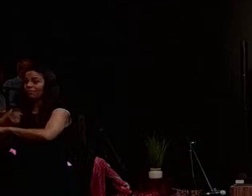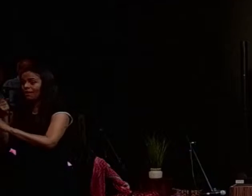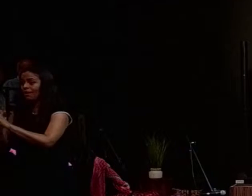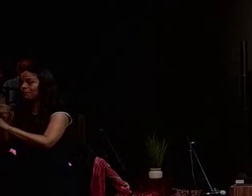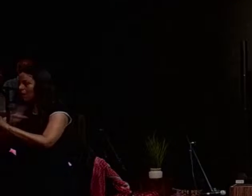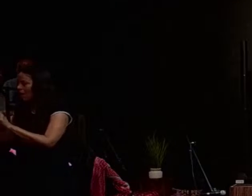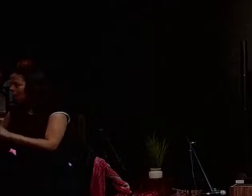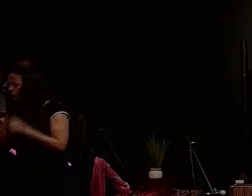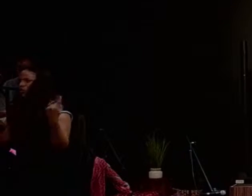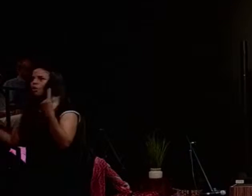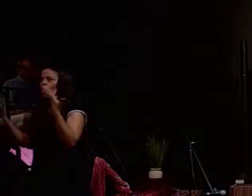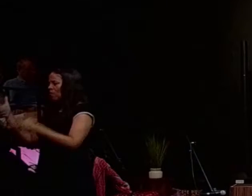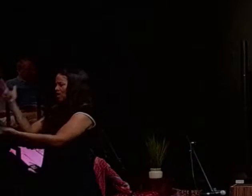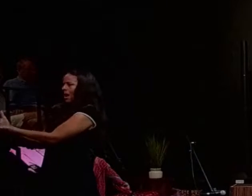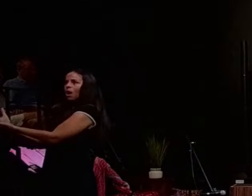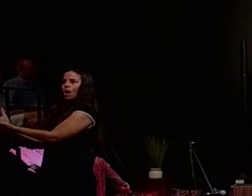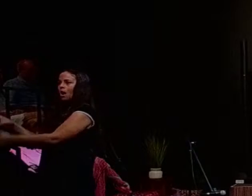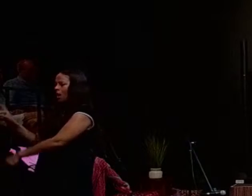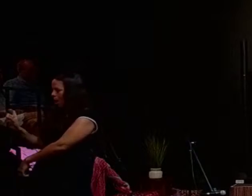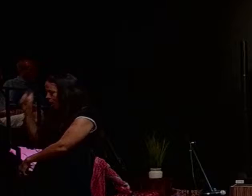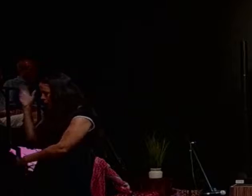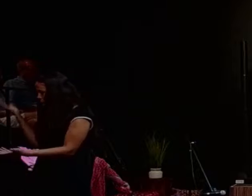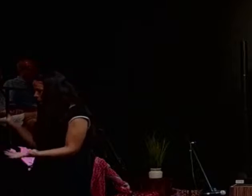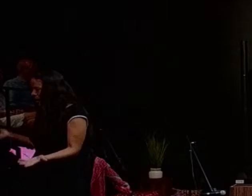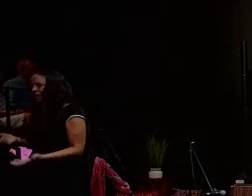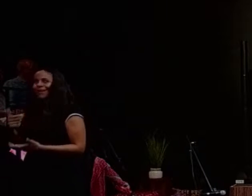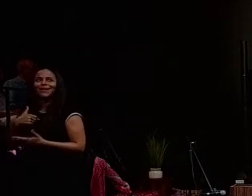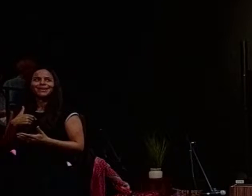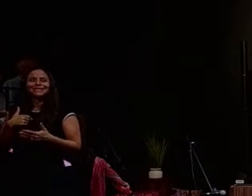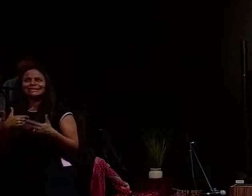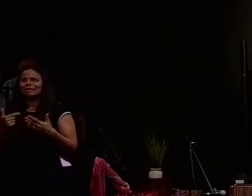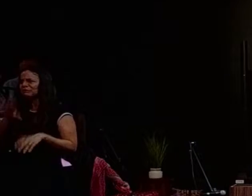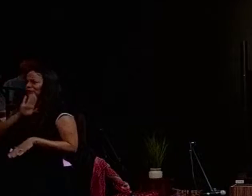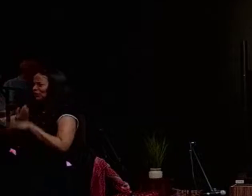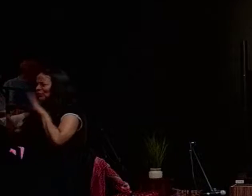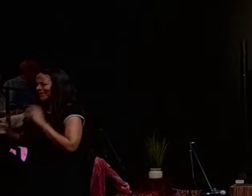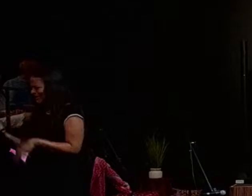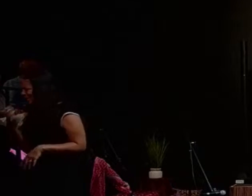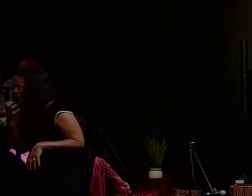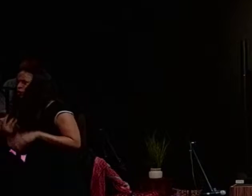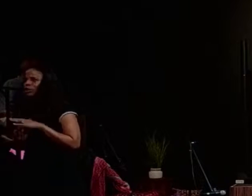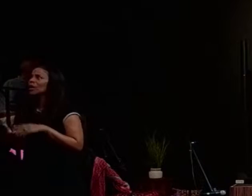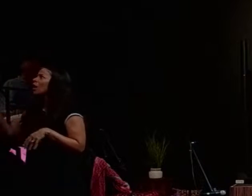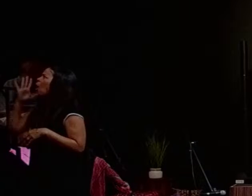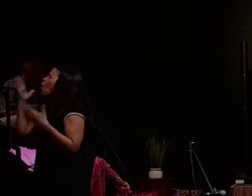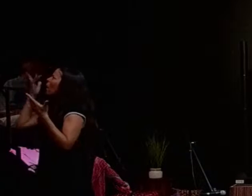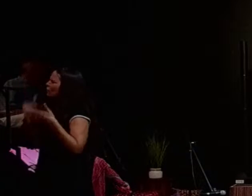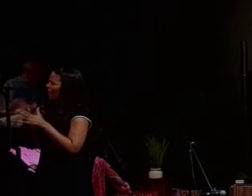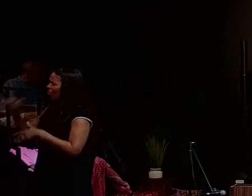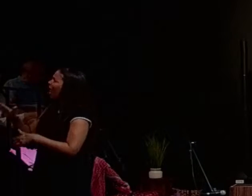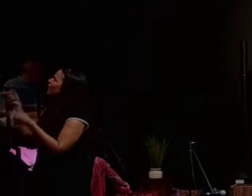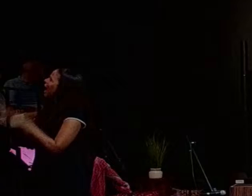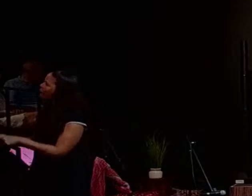my parking spot, right? And, right. I'm frustrated. I'm angry. I'm like, God, why did you let this happen?